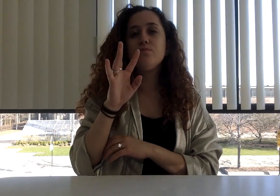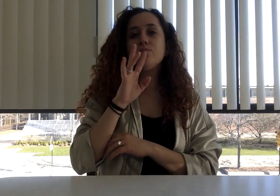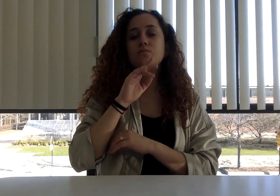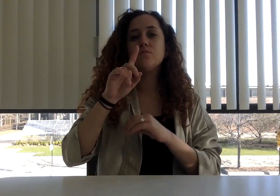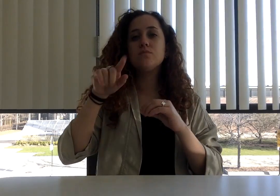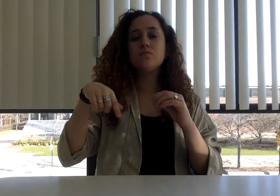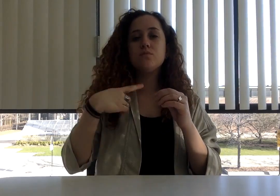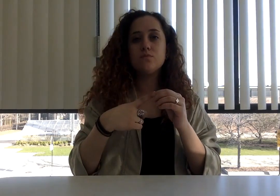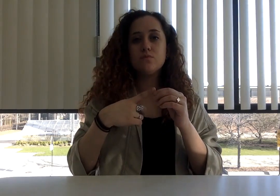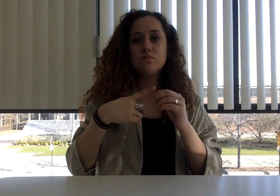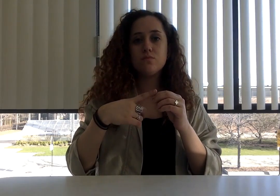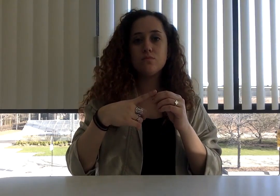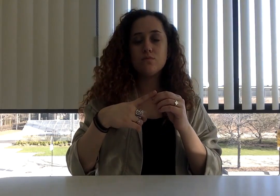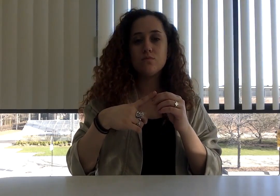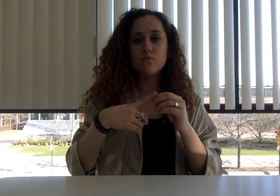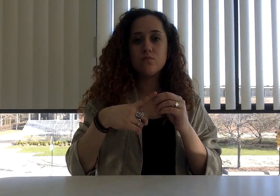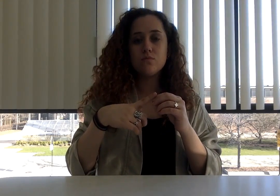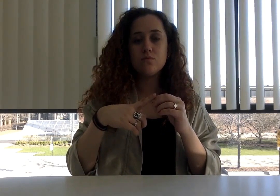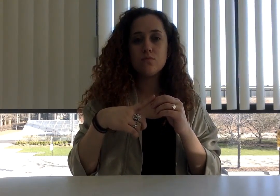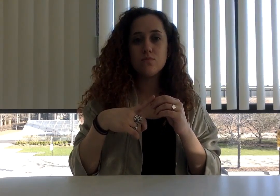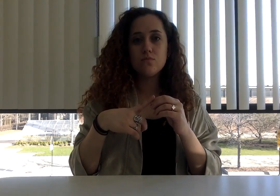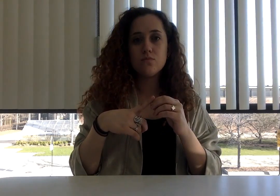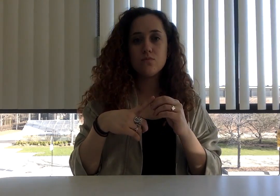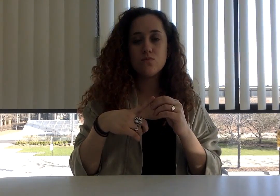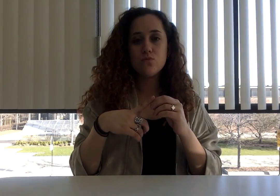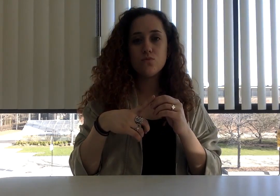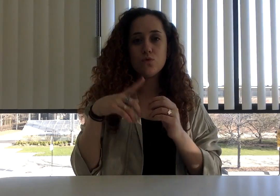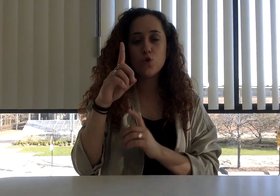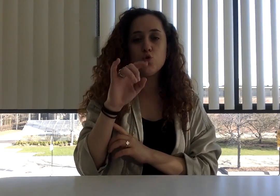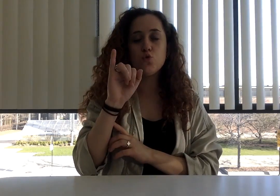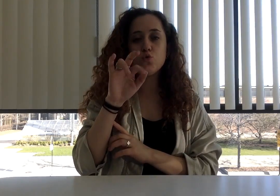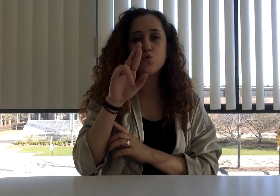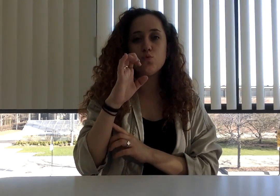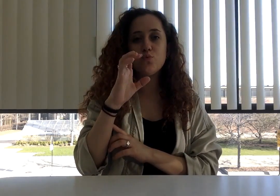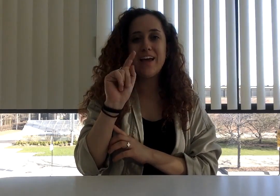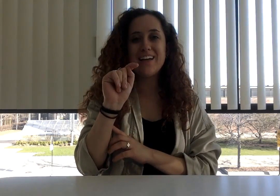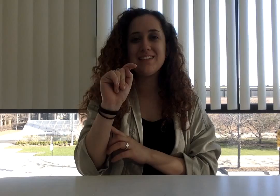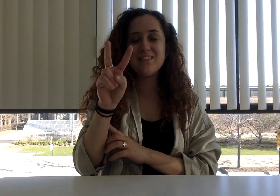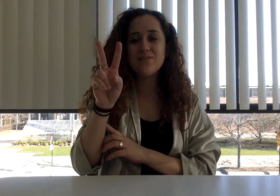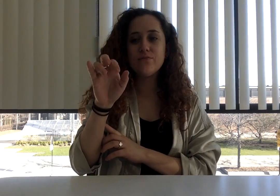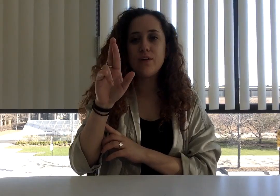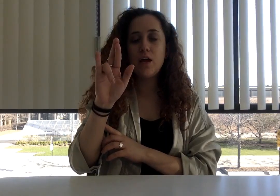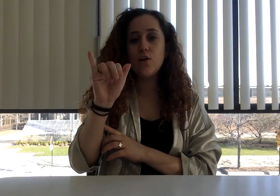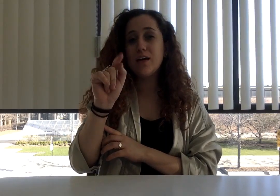things we discussed was direct variation. Direct variation is y equals kx.